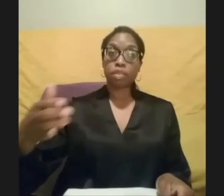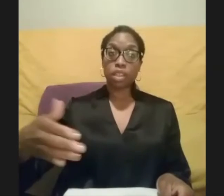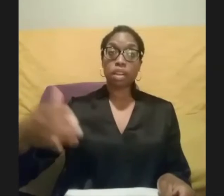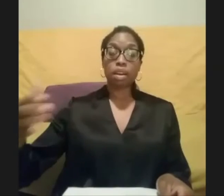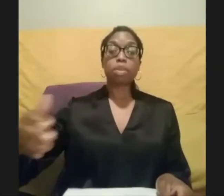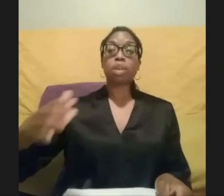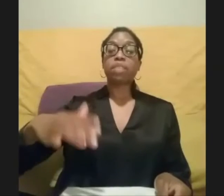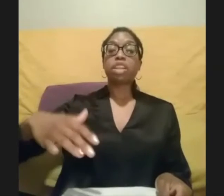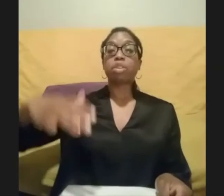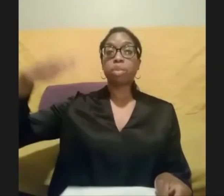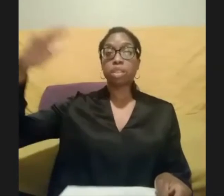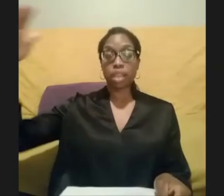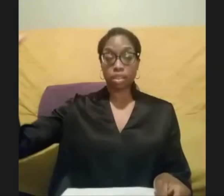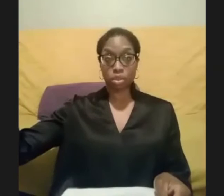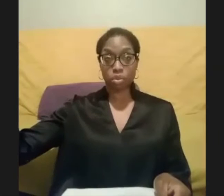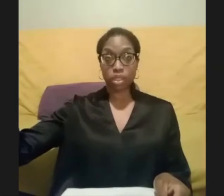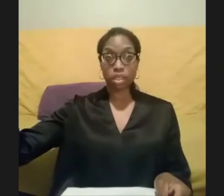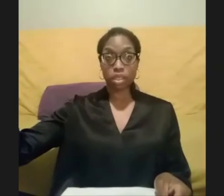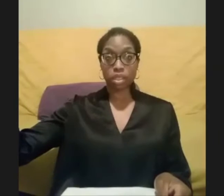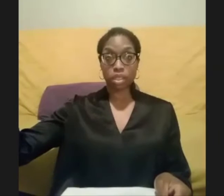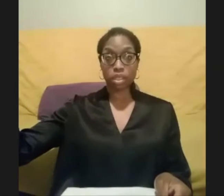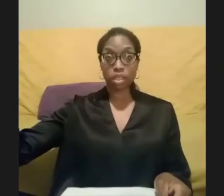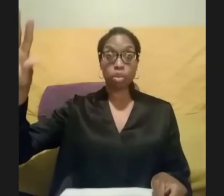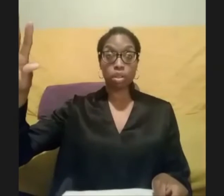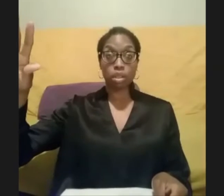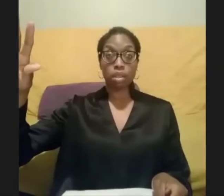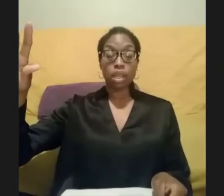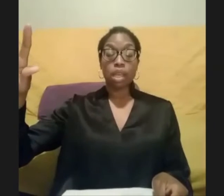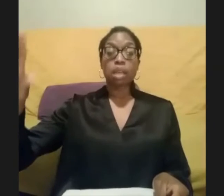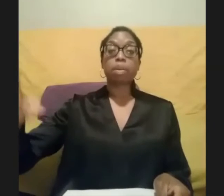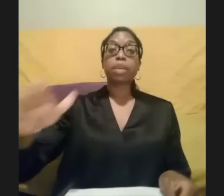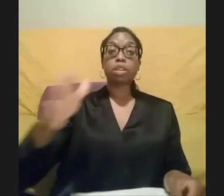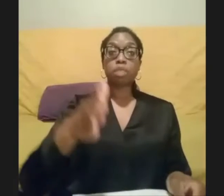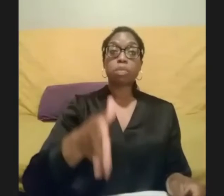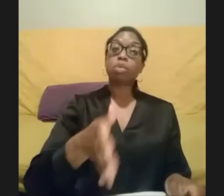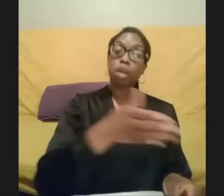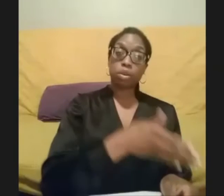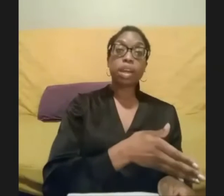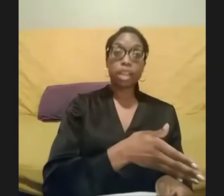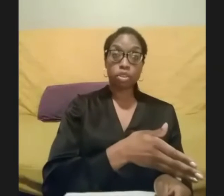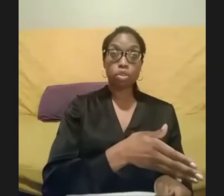and up, you have an increased cancer risk in general compared to people who are under that age.